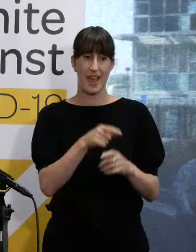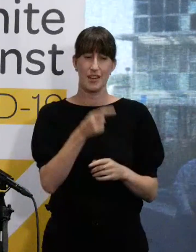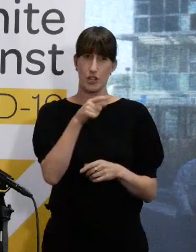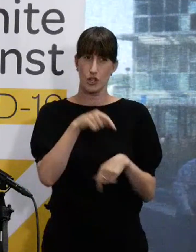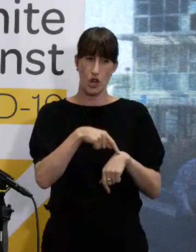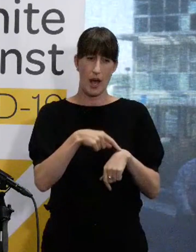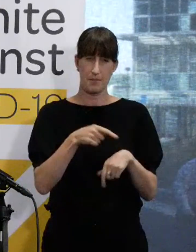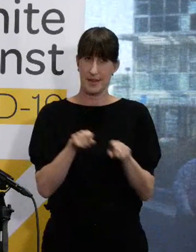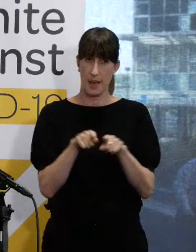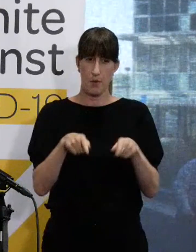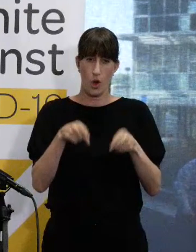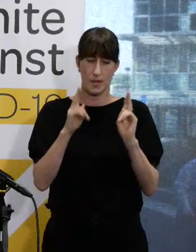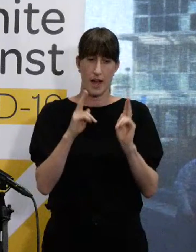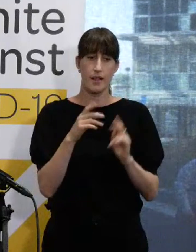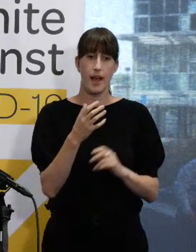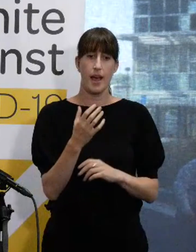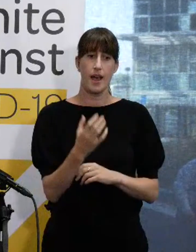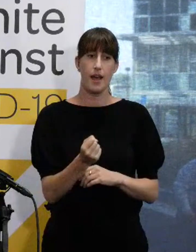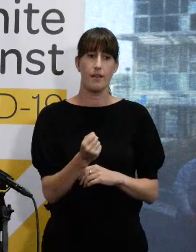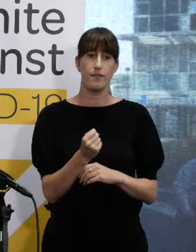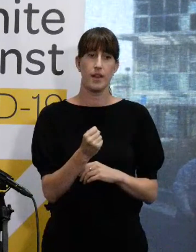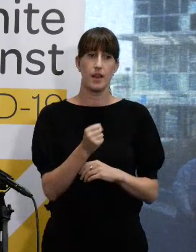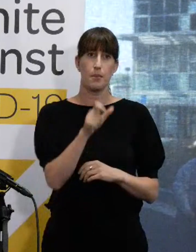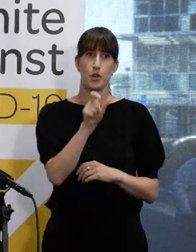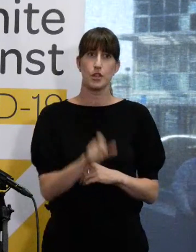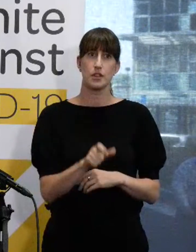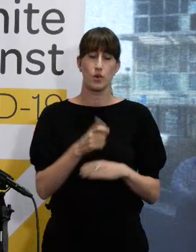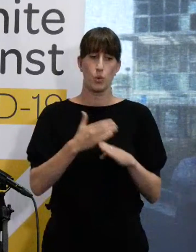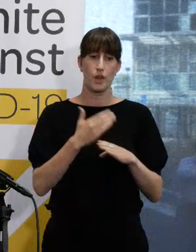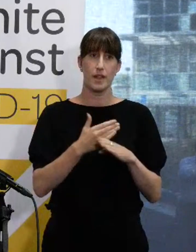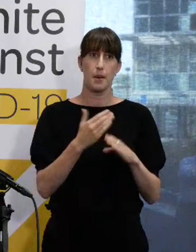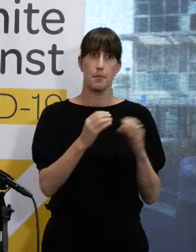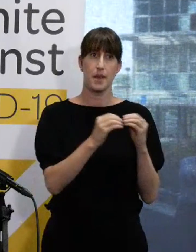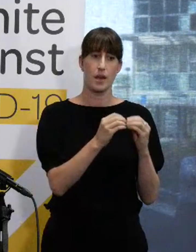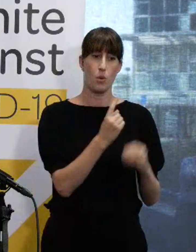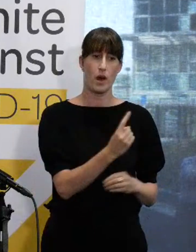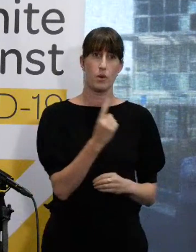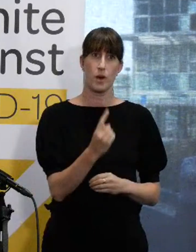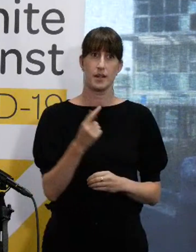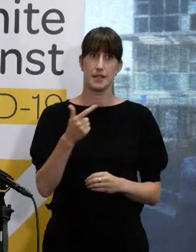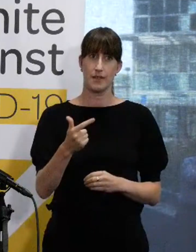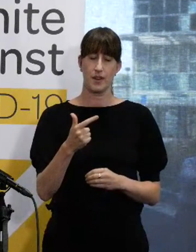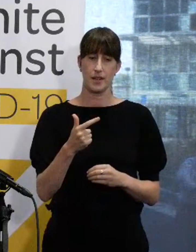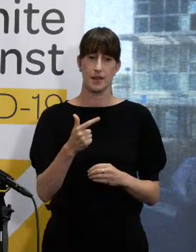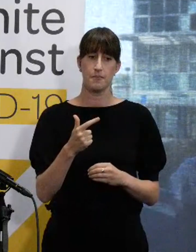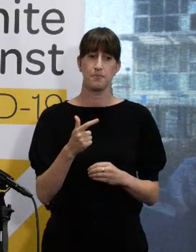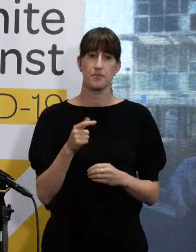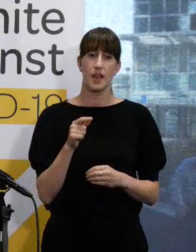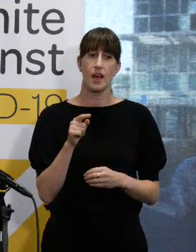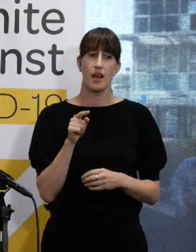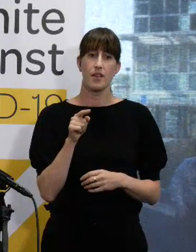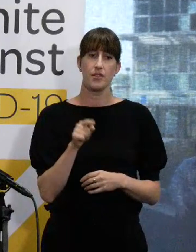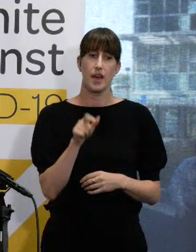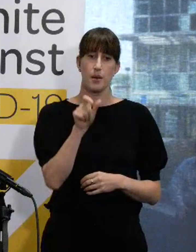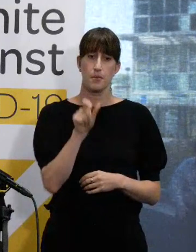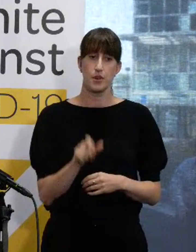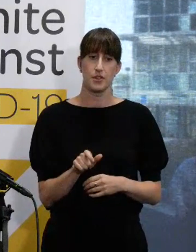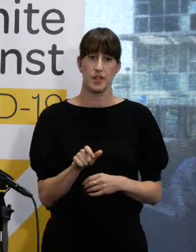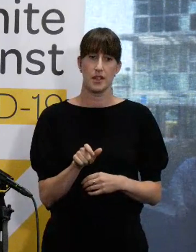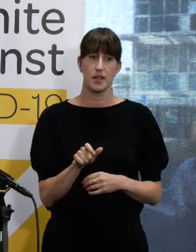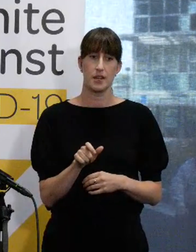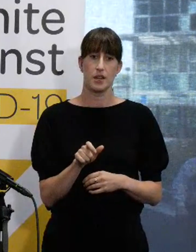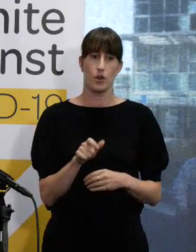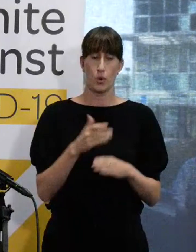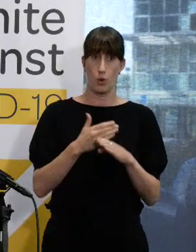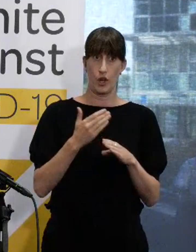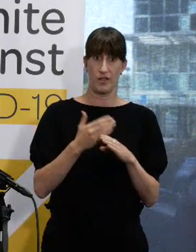the B117 variant, the one first identified in the UK, and that was found to be a close match to that